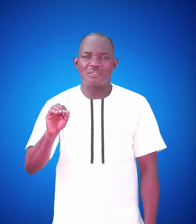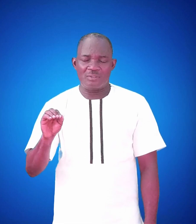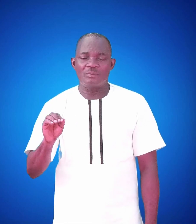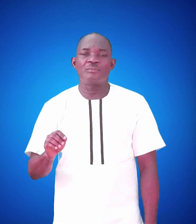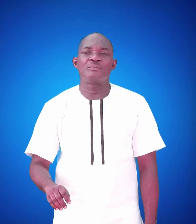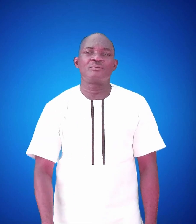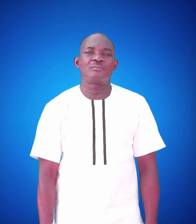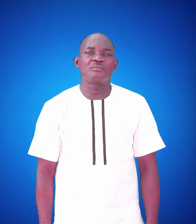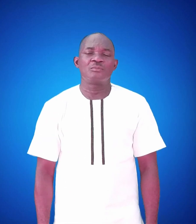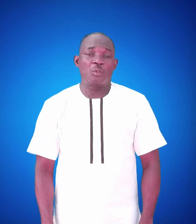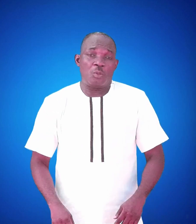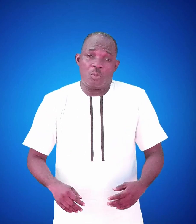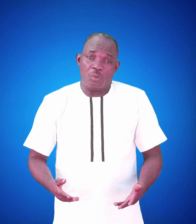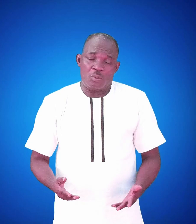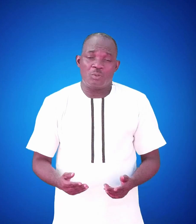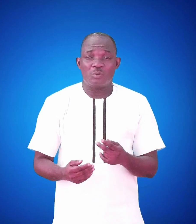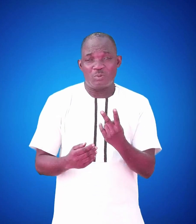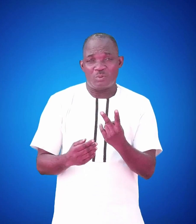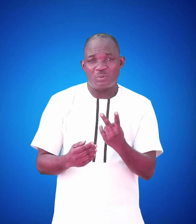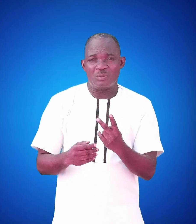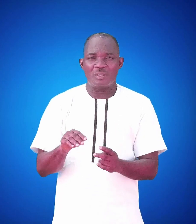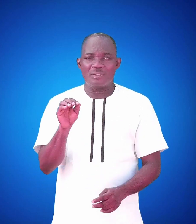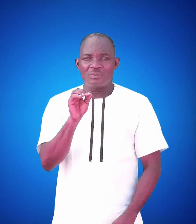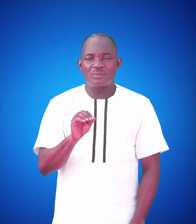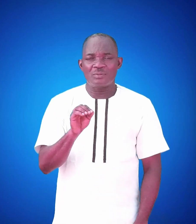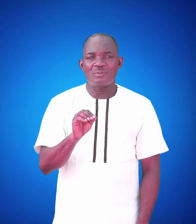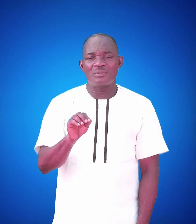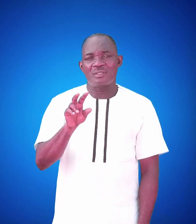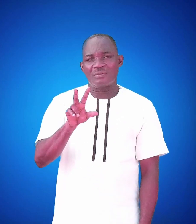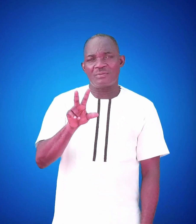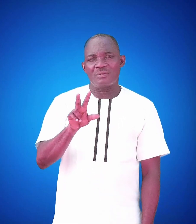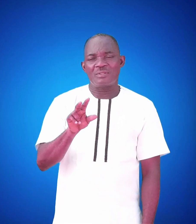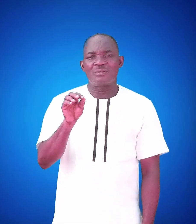700 or